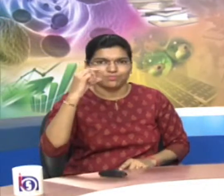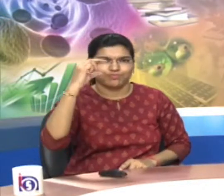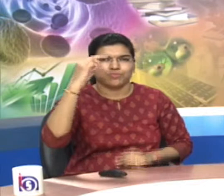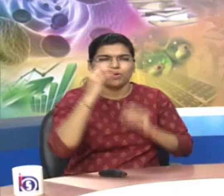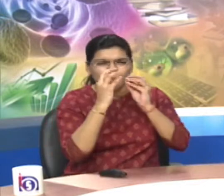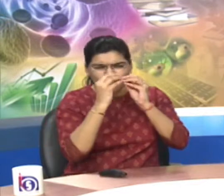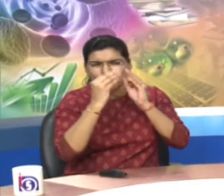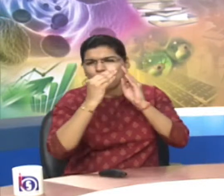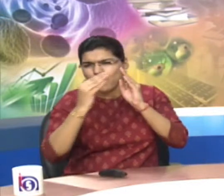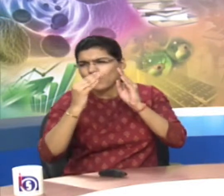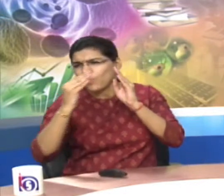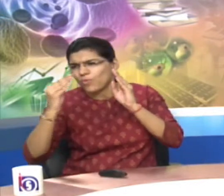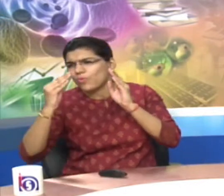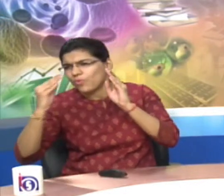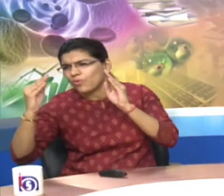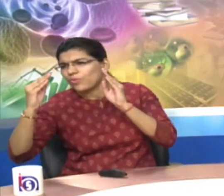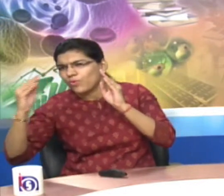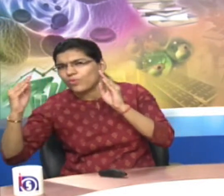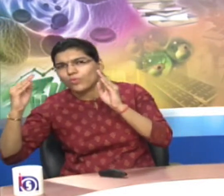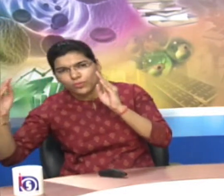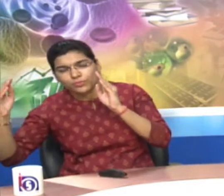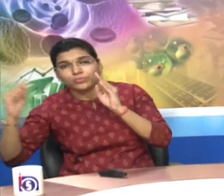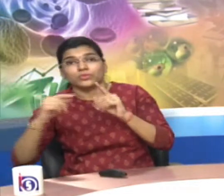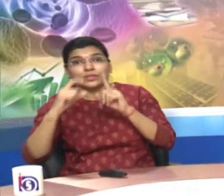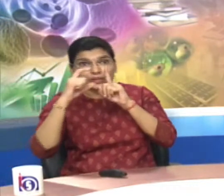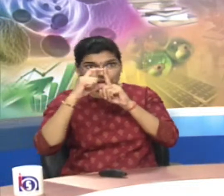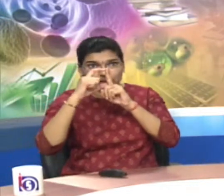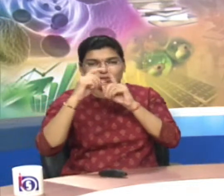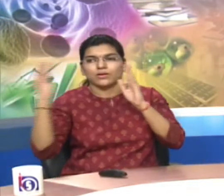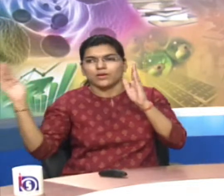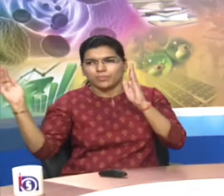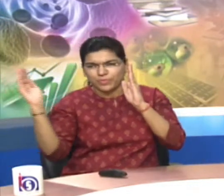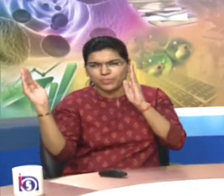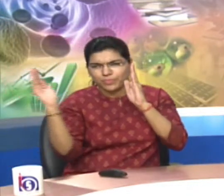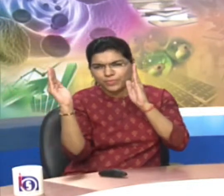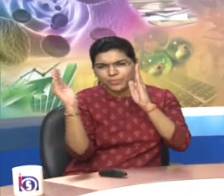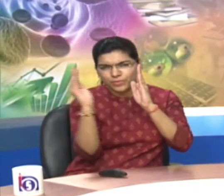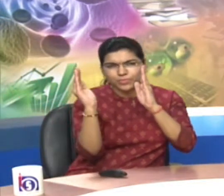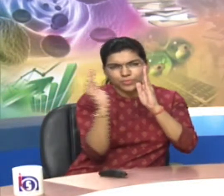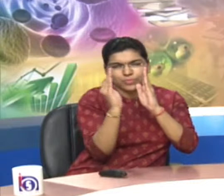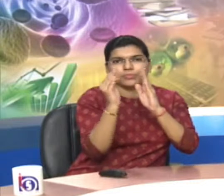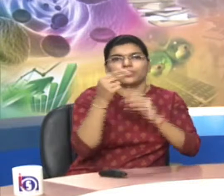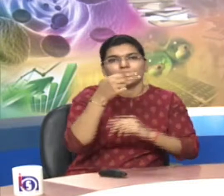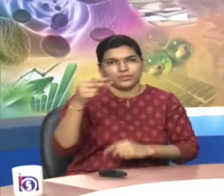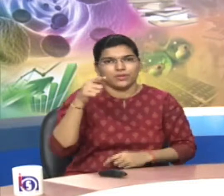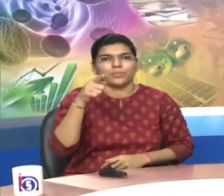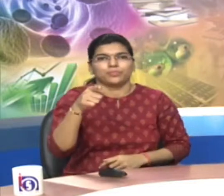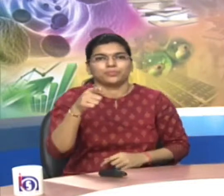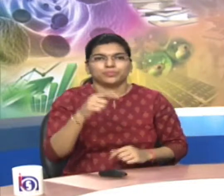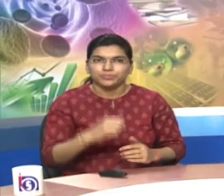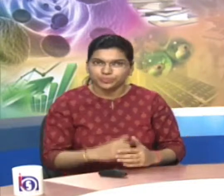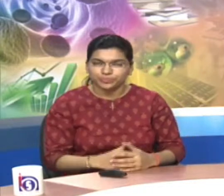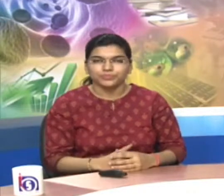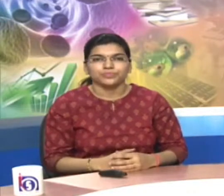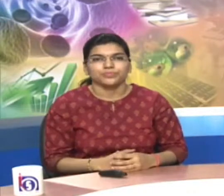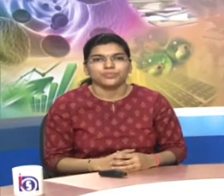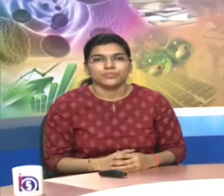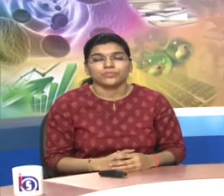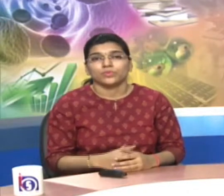increase decimal will make our text smaller.